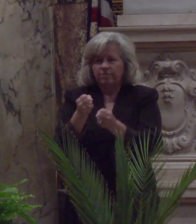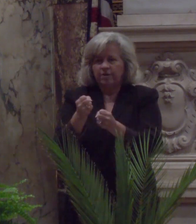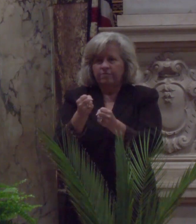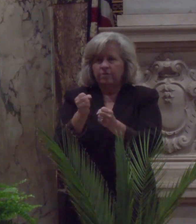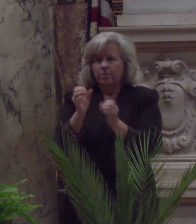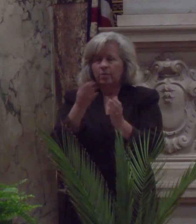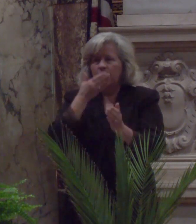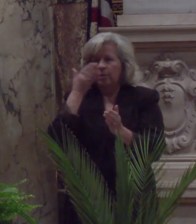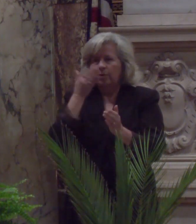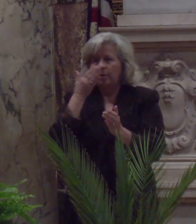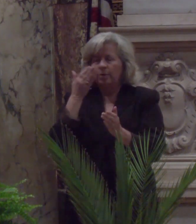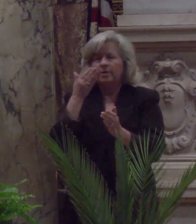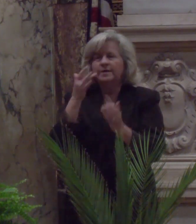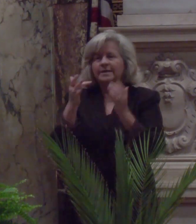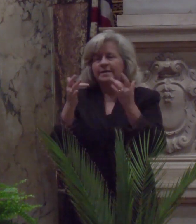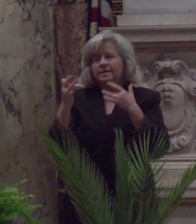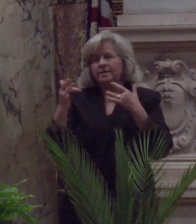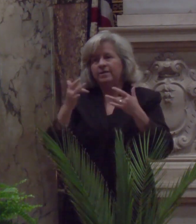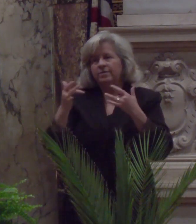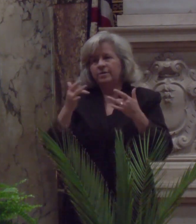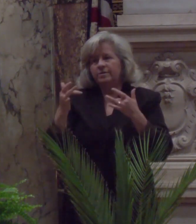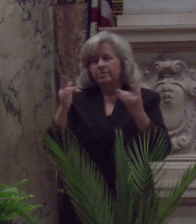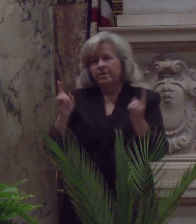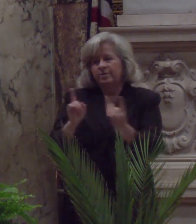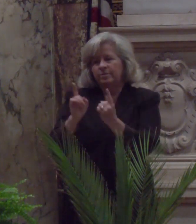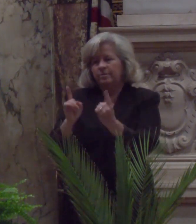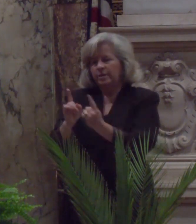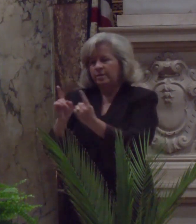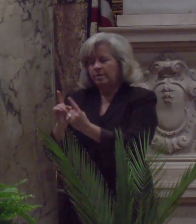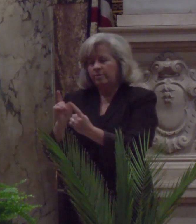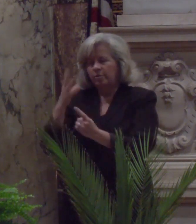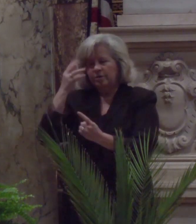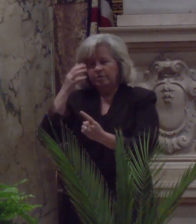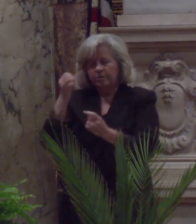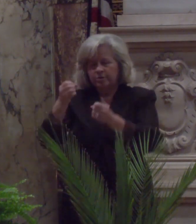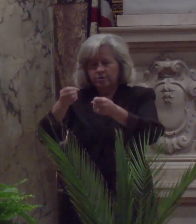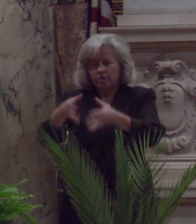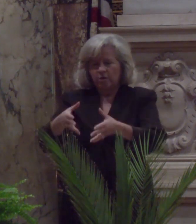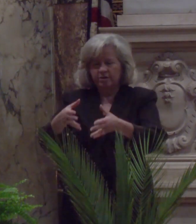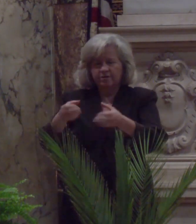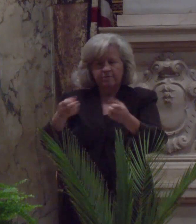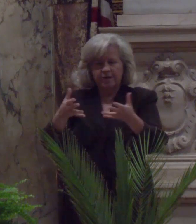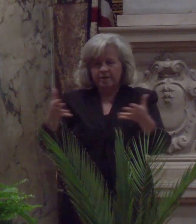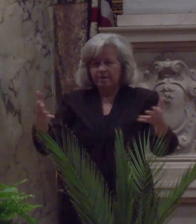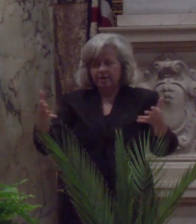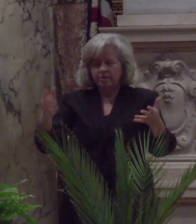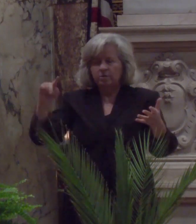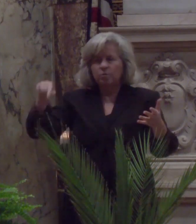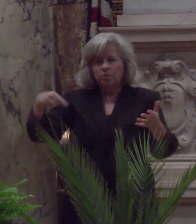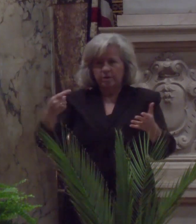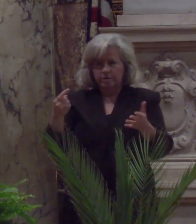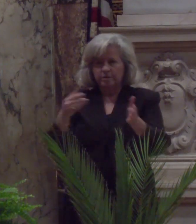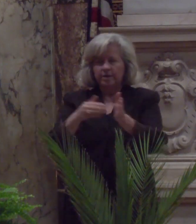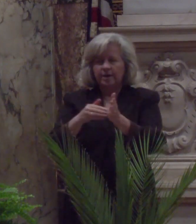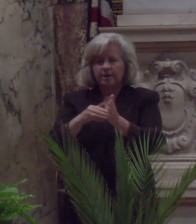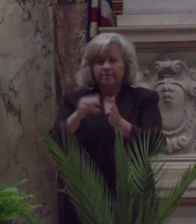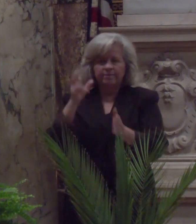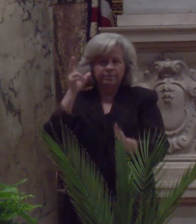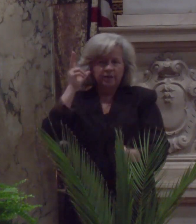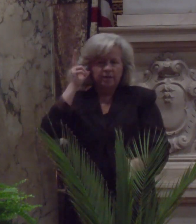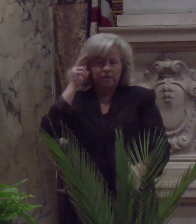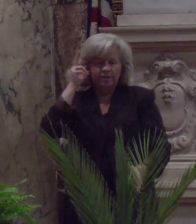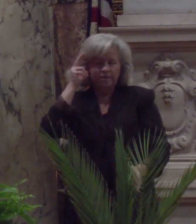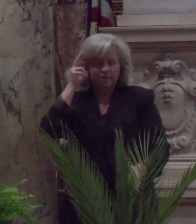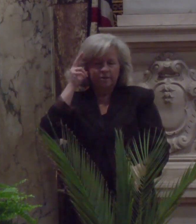and chances to meet up, and we experience the loss of so many things, let us once again listen to the